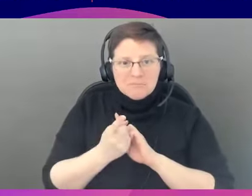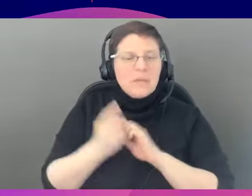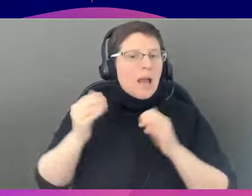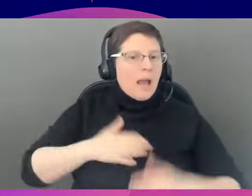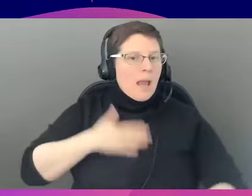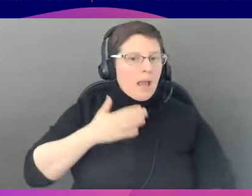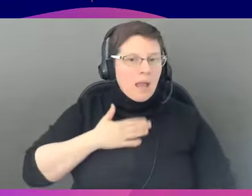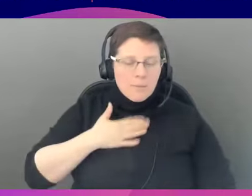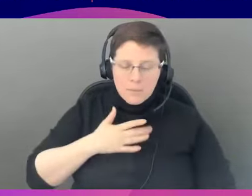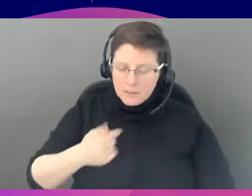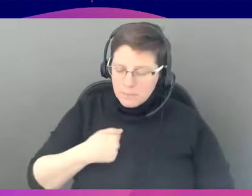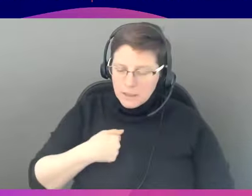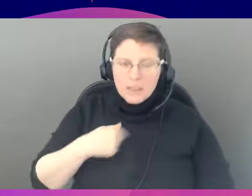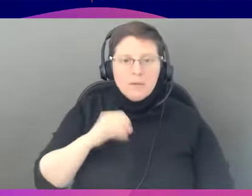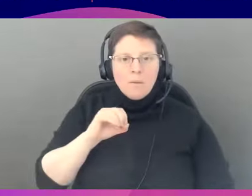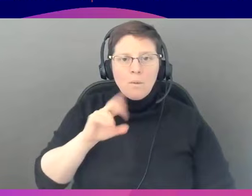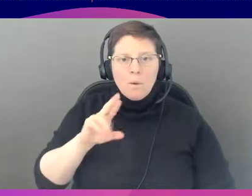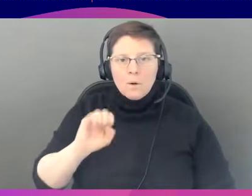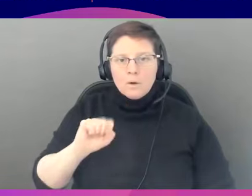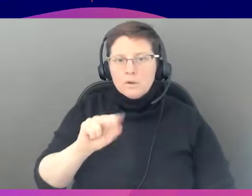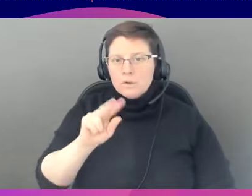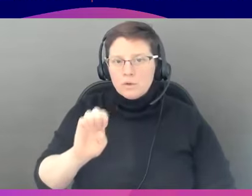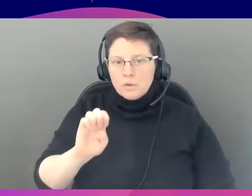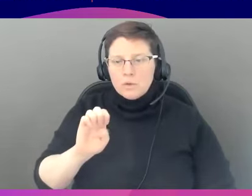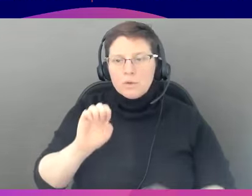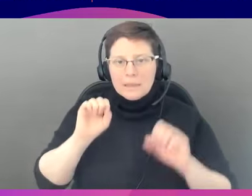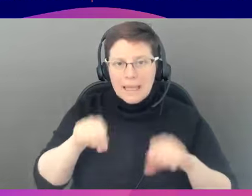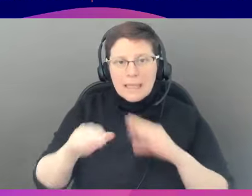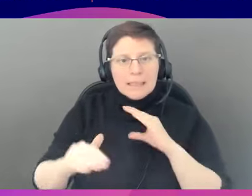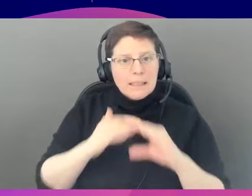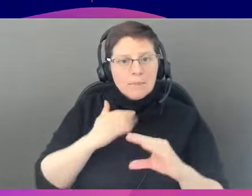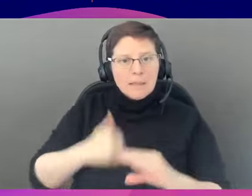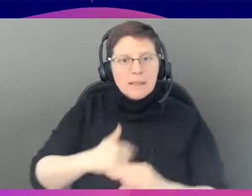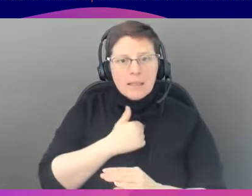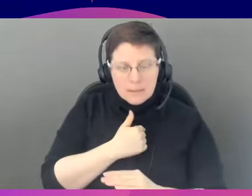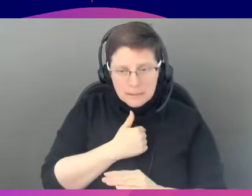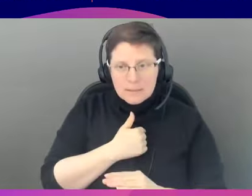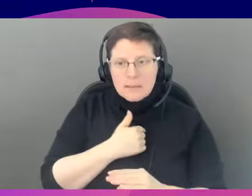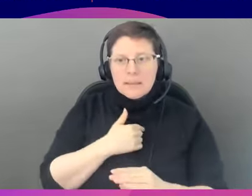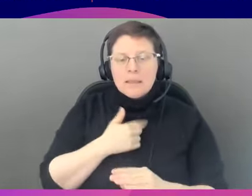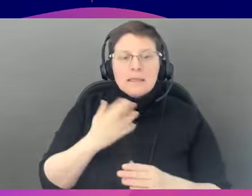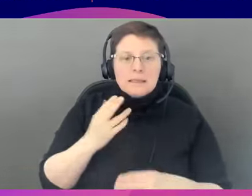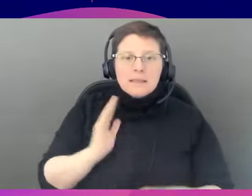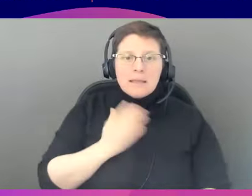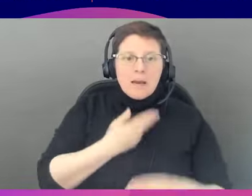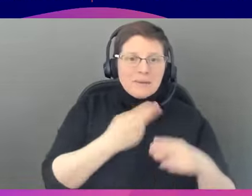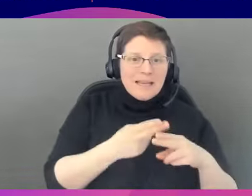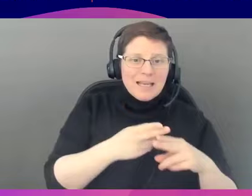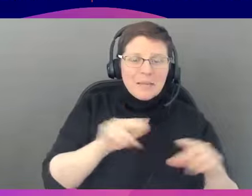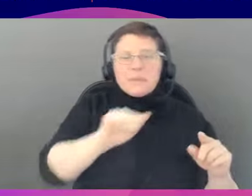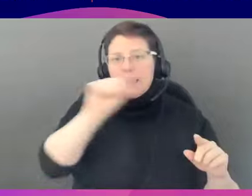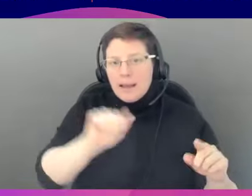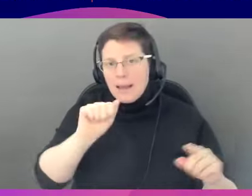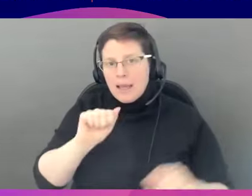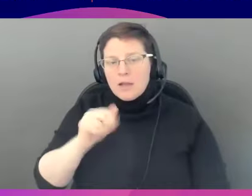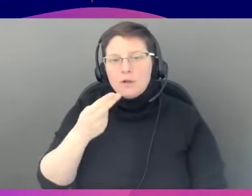than happy to do so. You can reach either of us at our emails, which are our names at